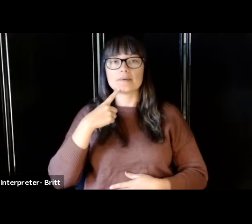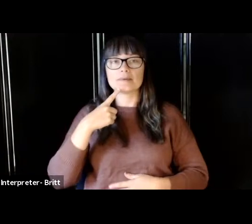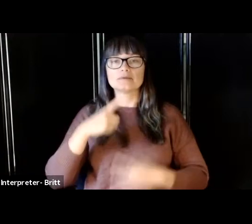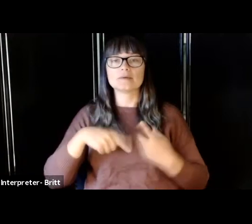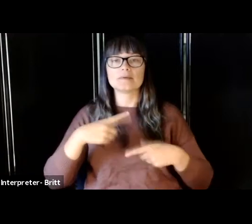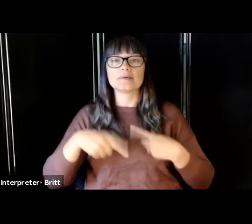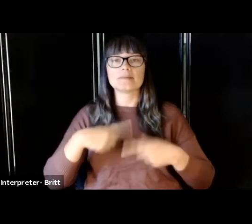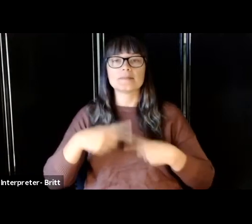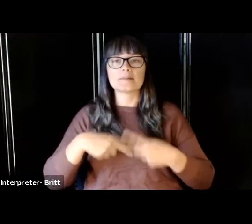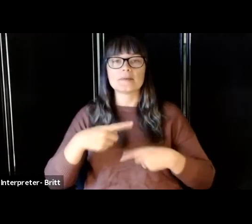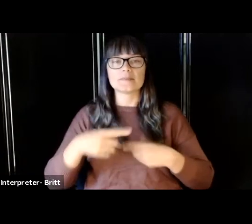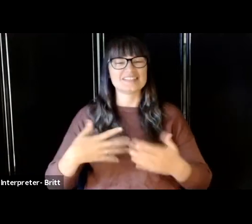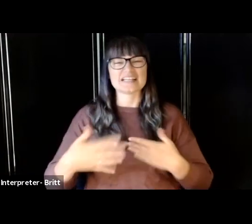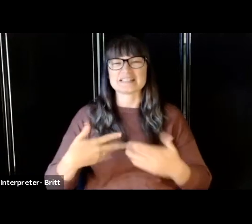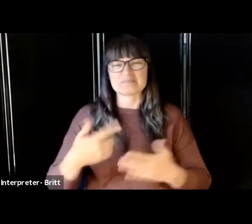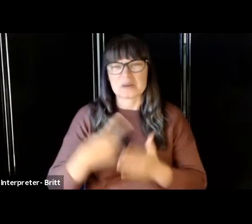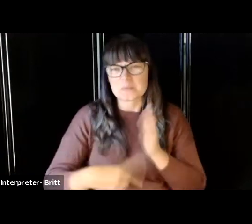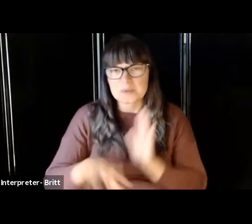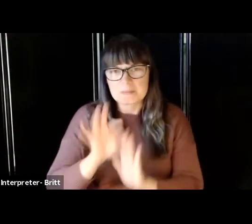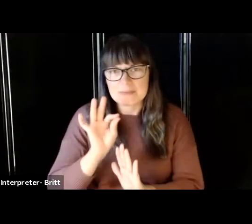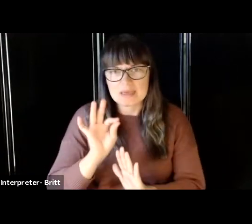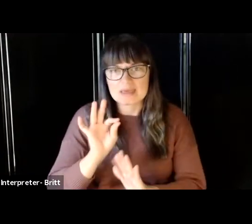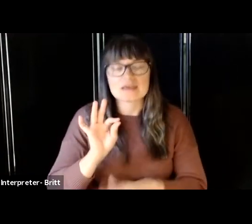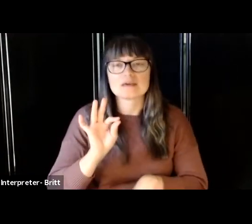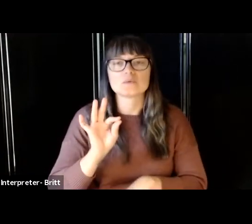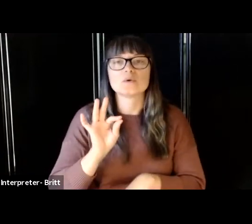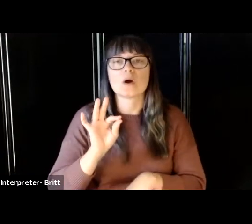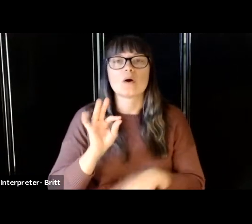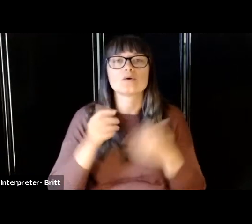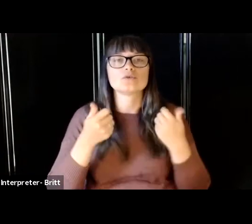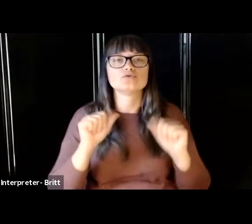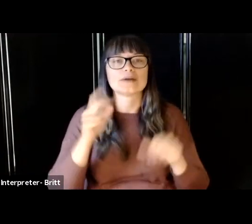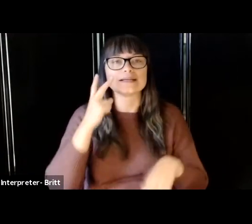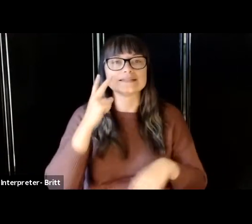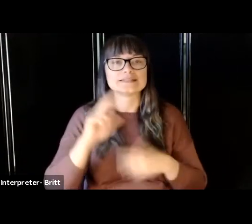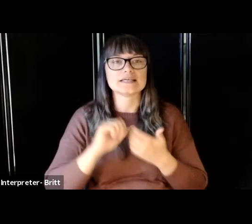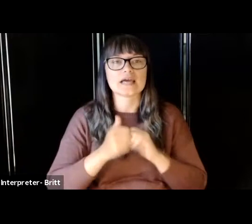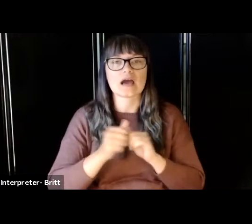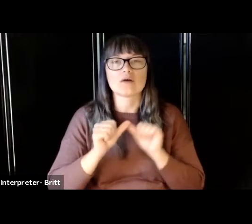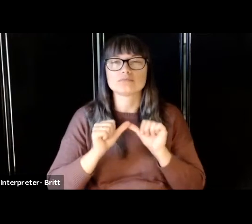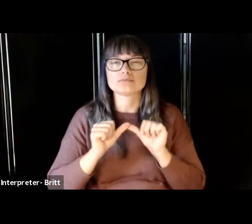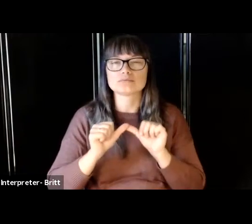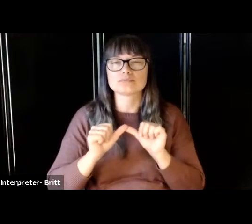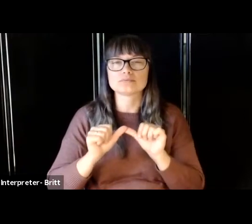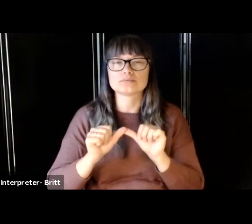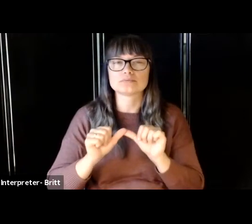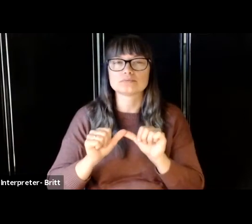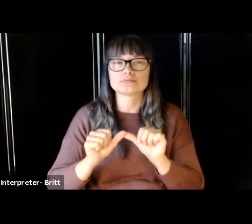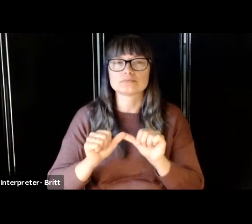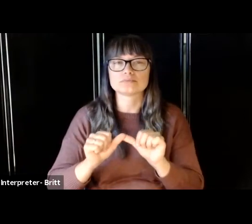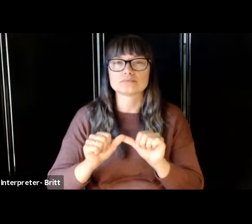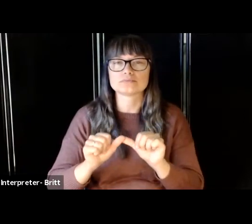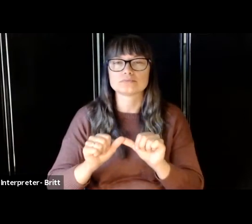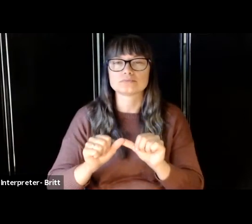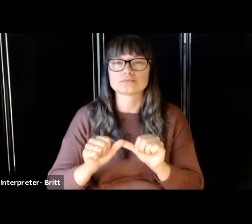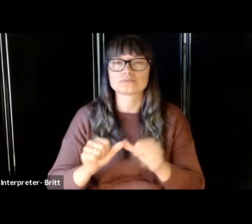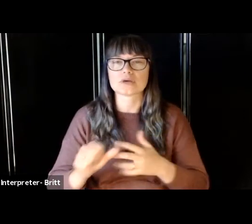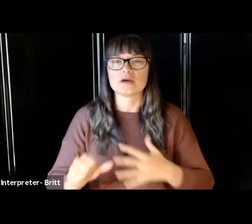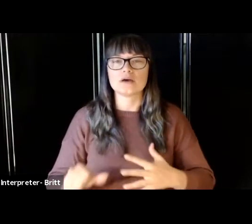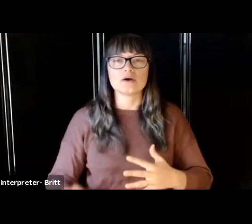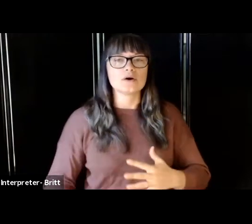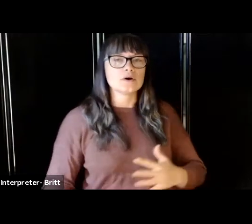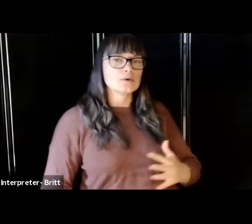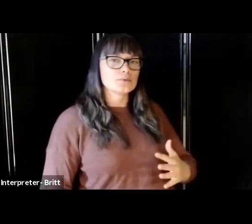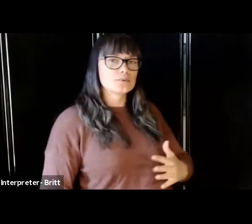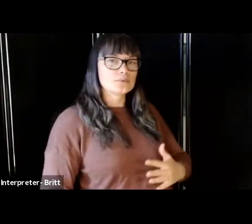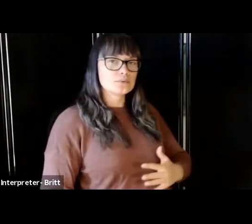ma. It doesn't matter what you choose to say, but you're just trying to see how long you can make your breath last. You're gonna keep on going, and your